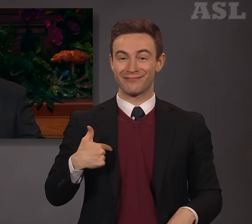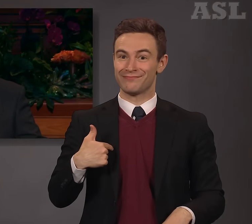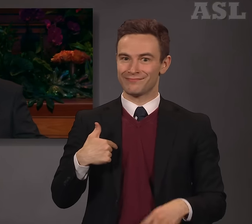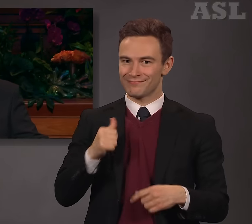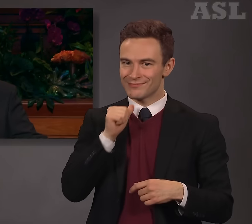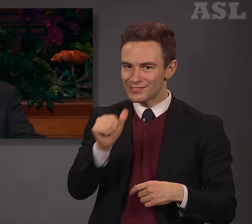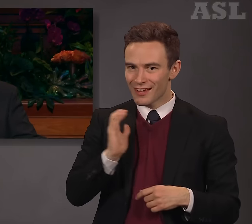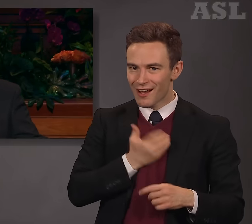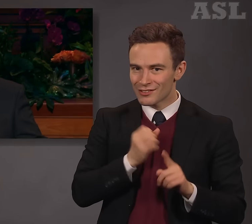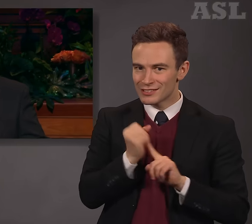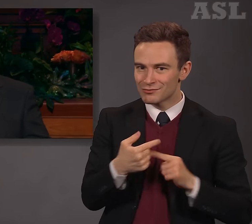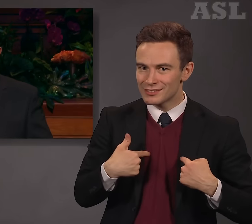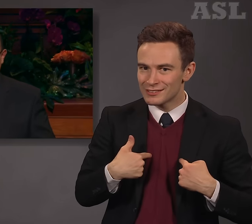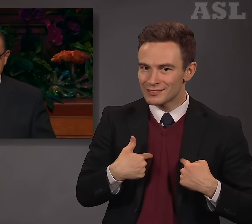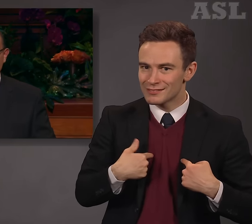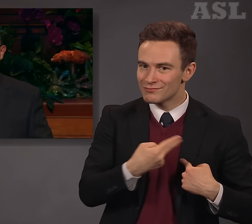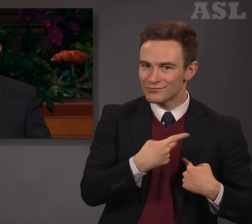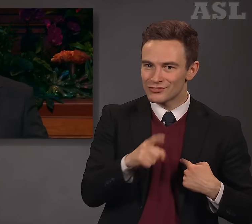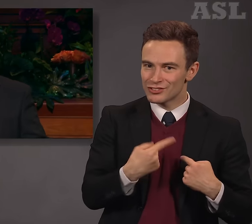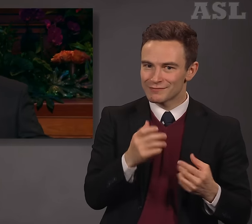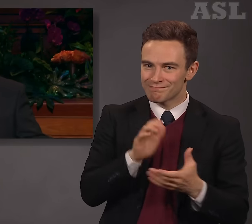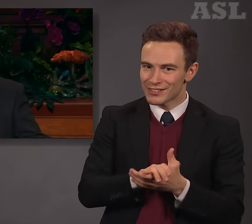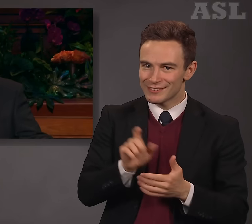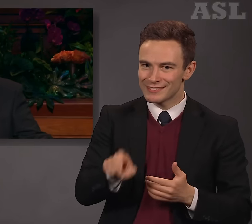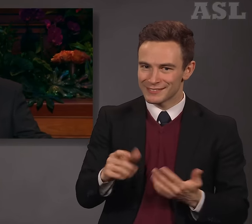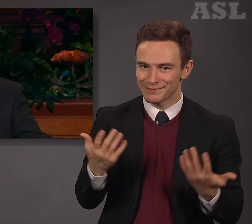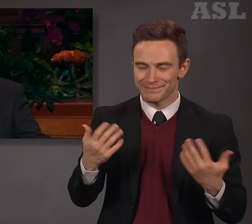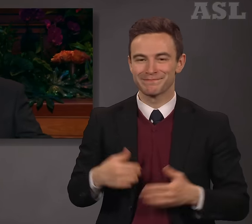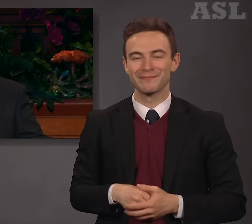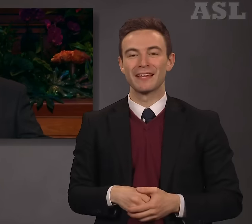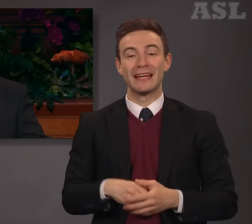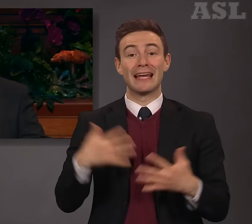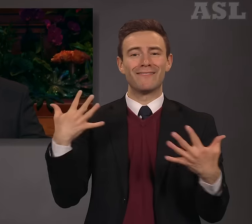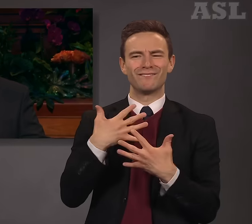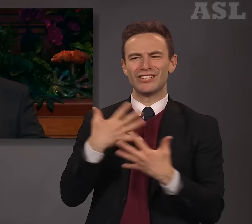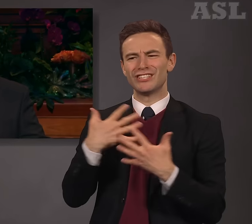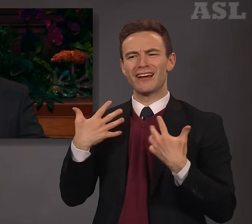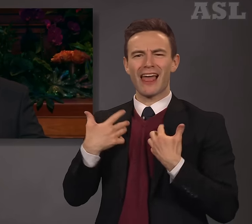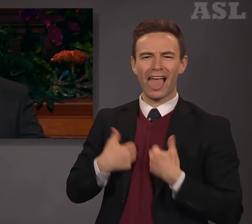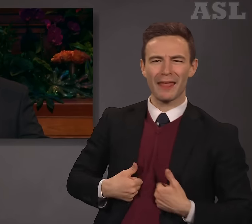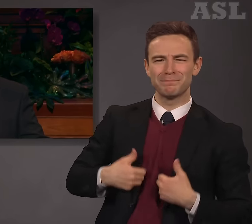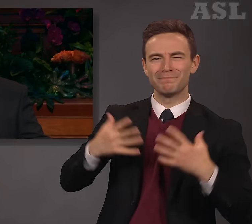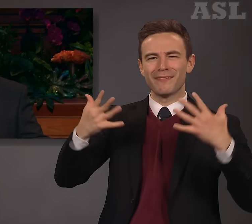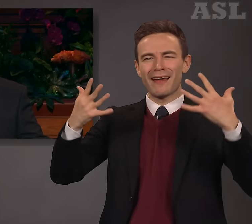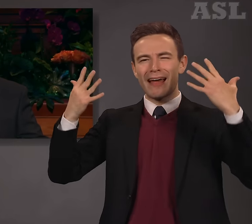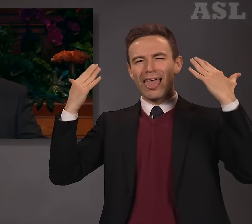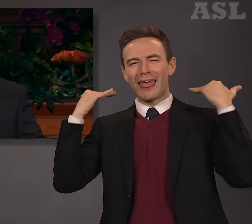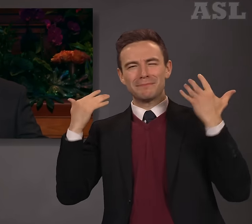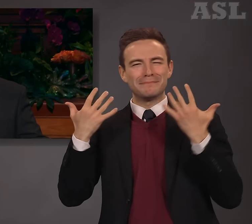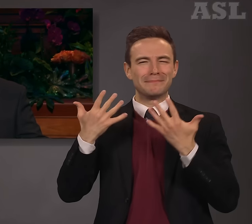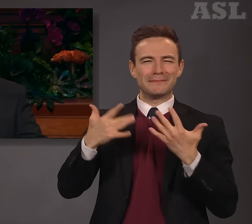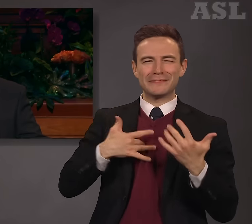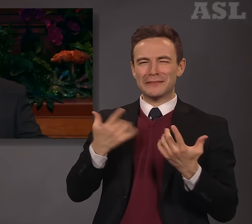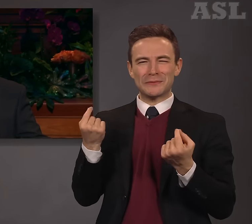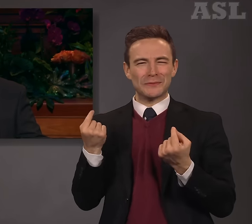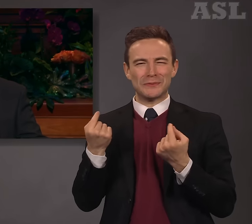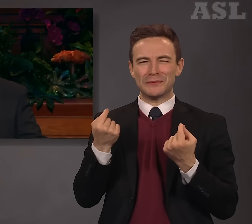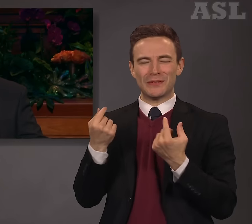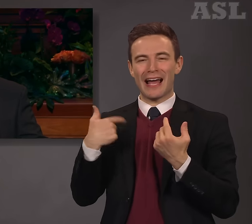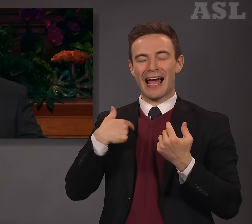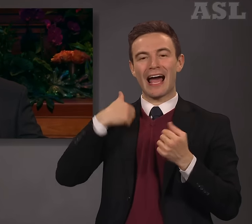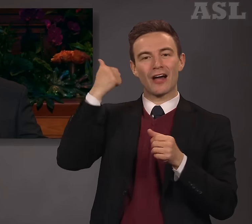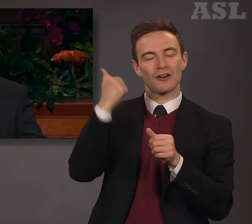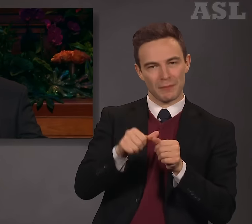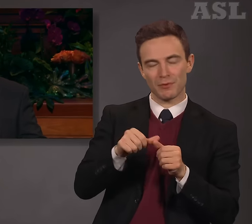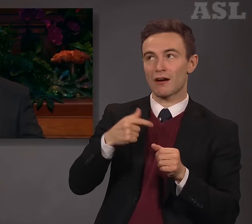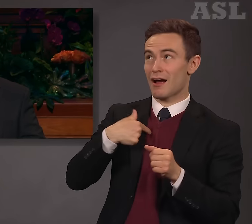case. Again, fear and sadness overtook us. I remember how I silently called